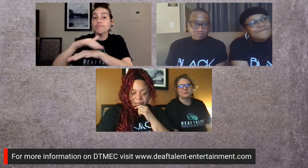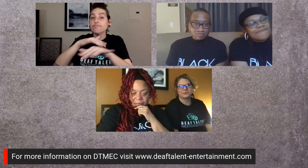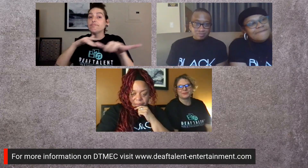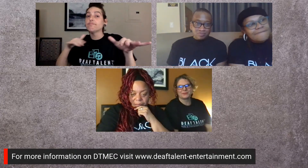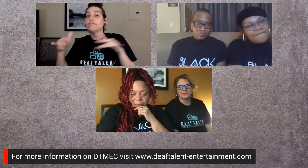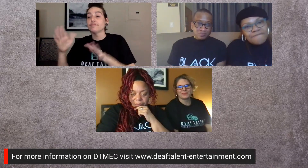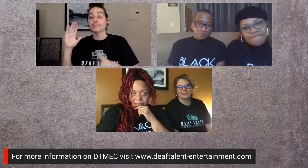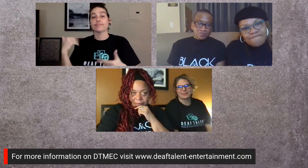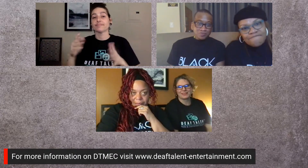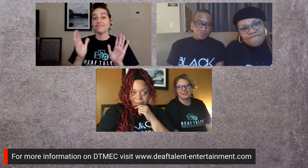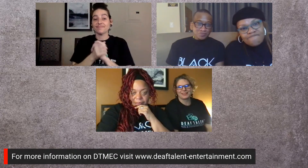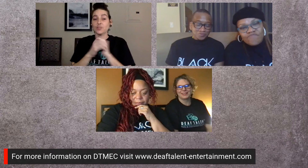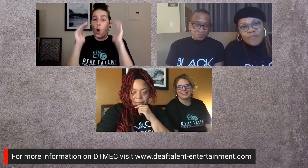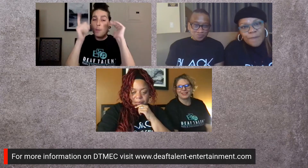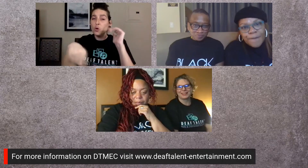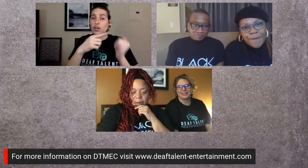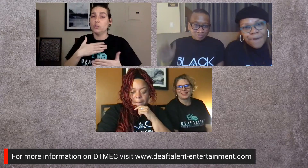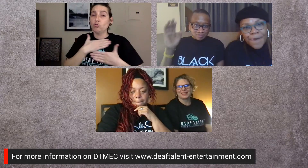Okay, is that all before we wrap up?